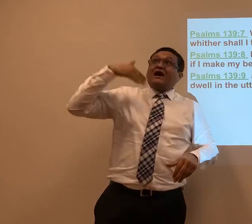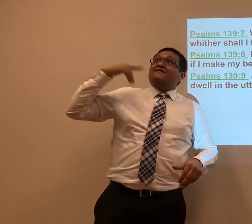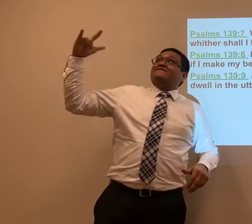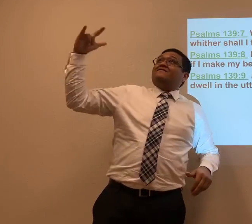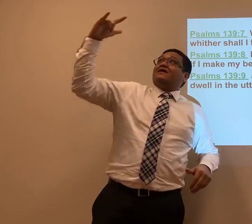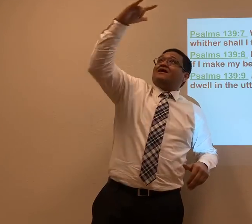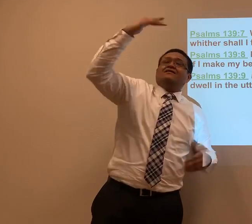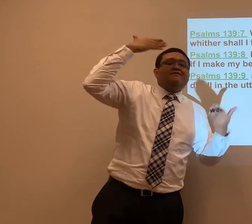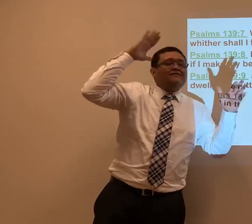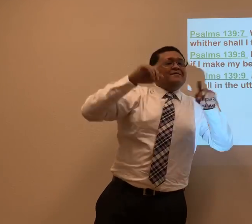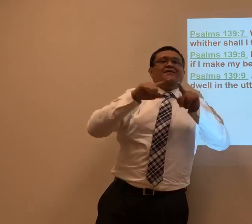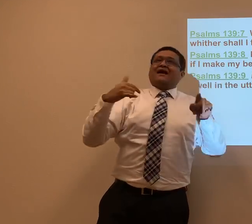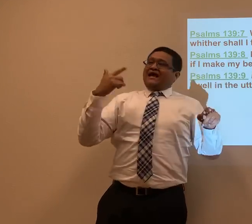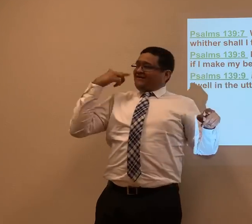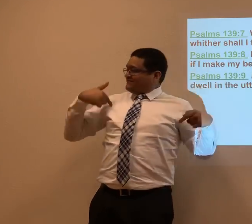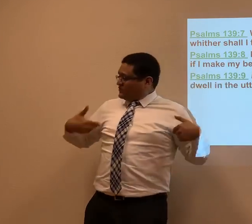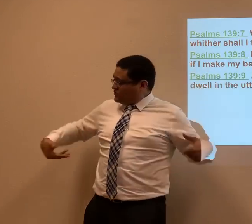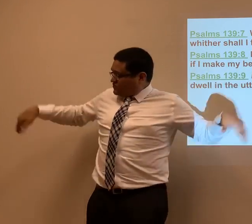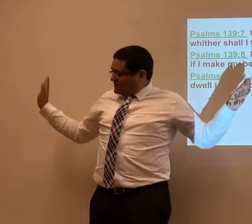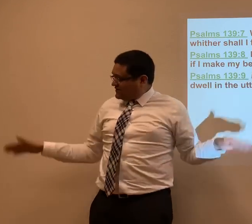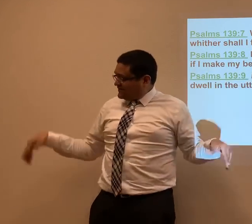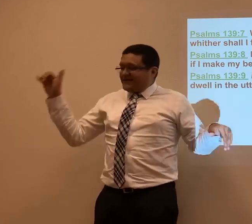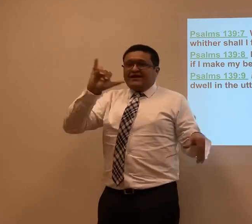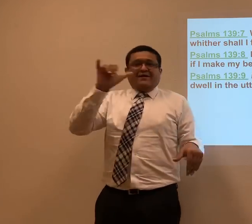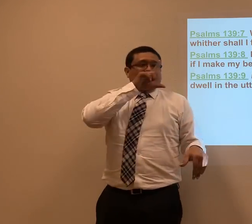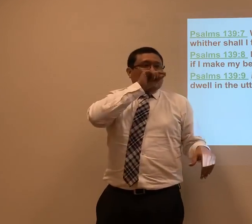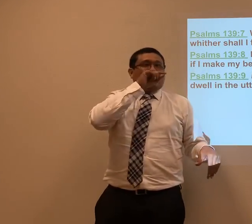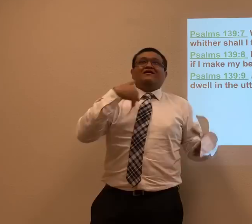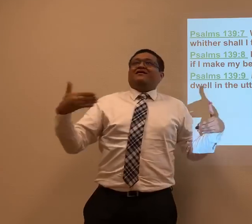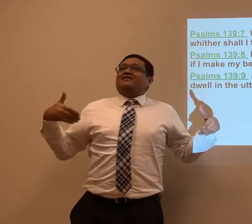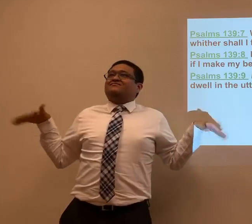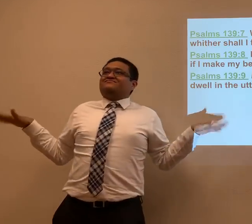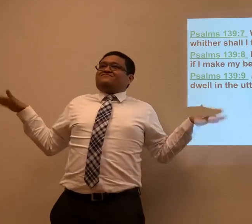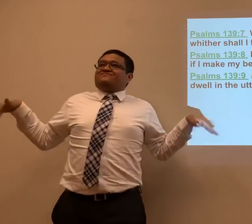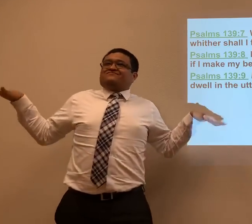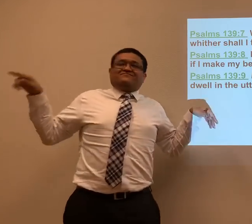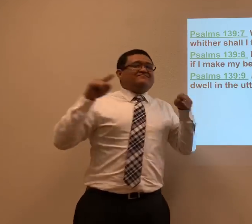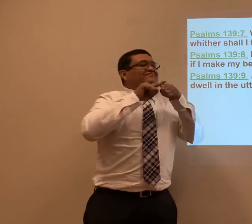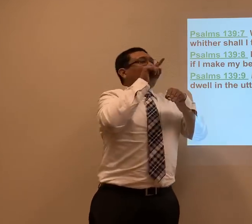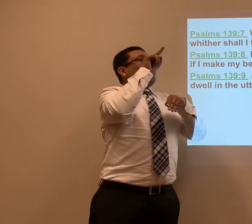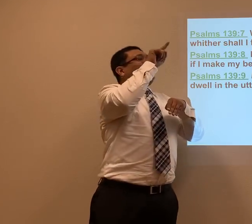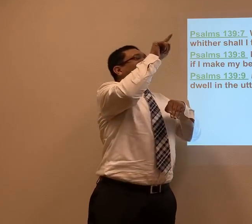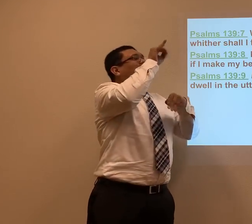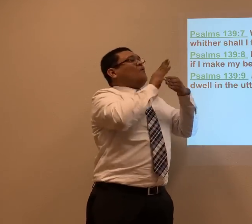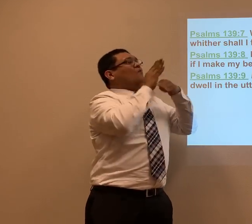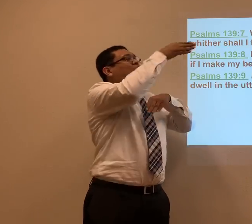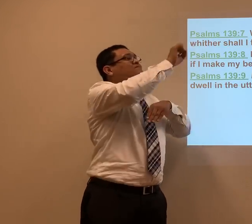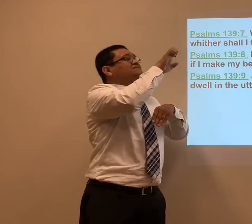bird, or maybe it was a plane, but if I could ascend in the skies like a bird,